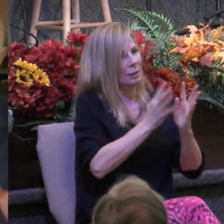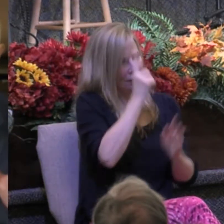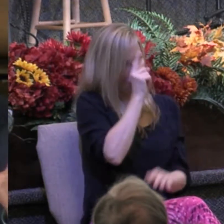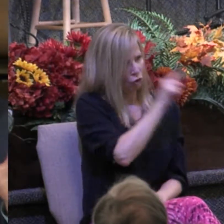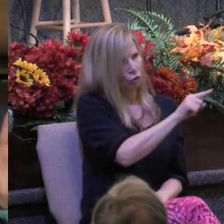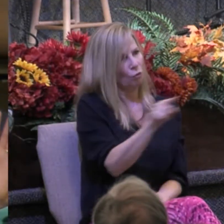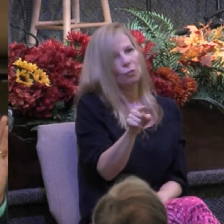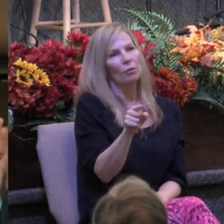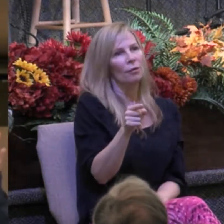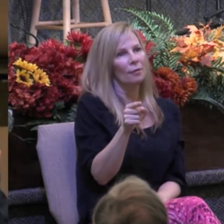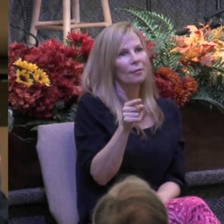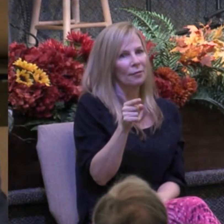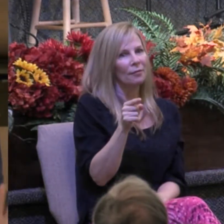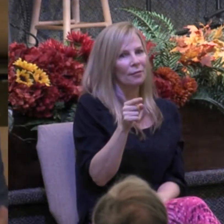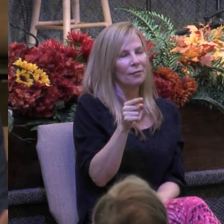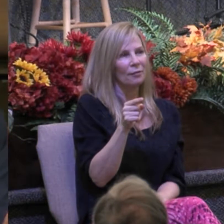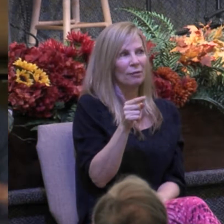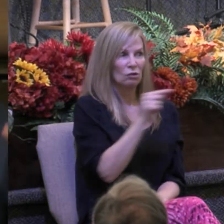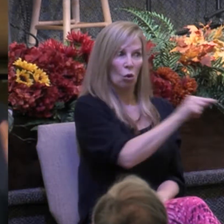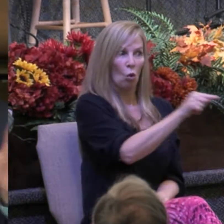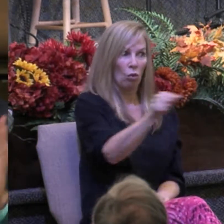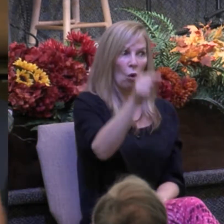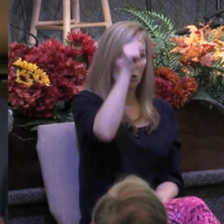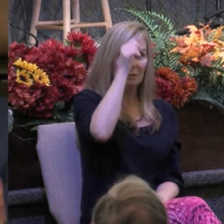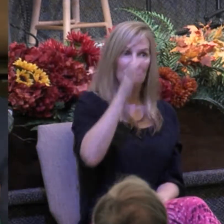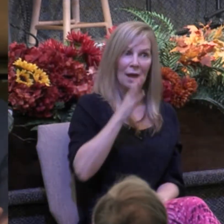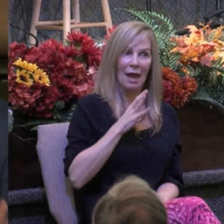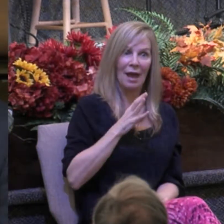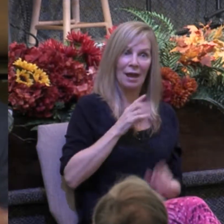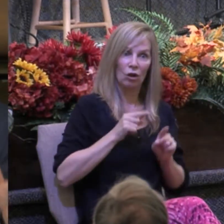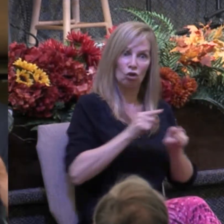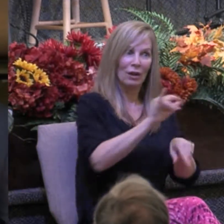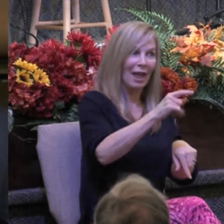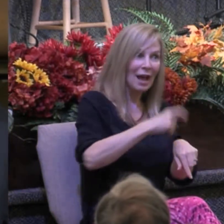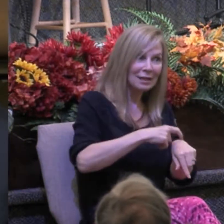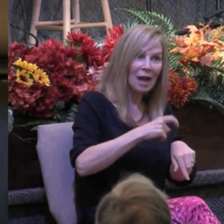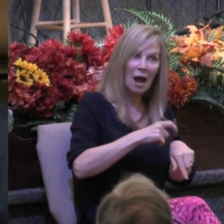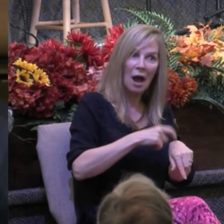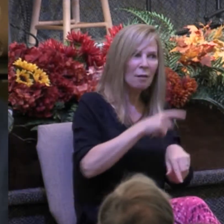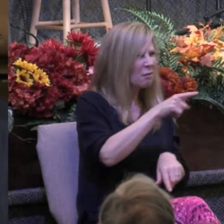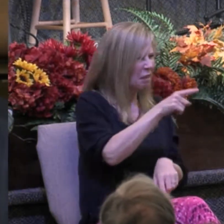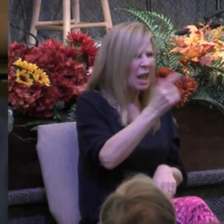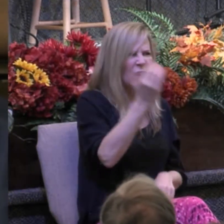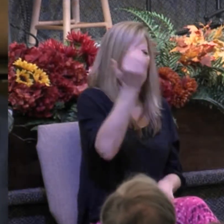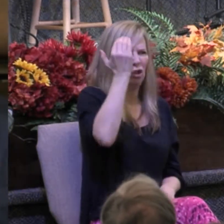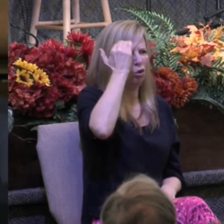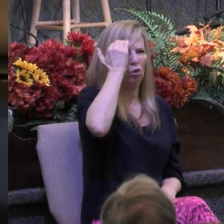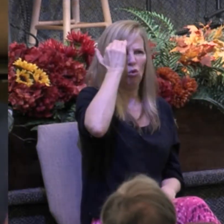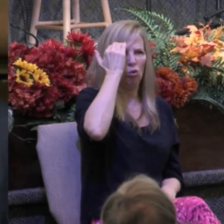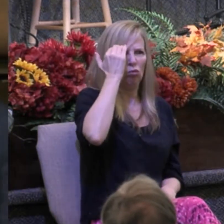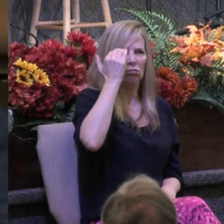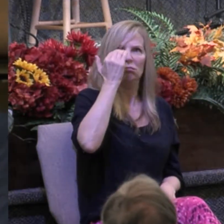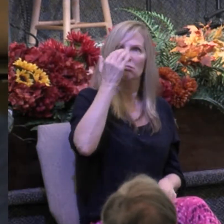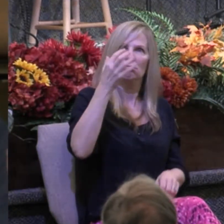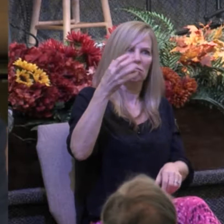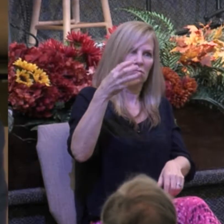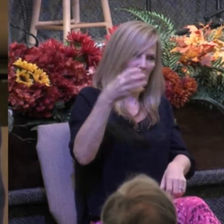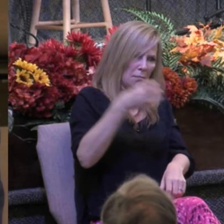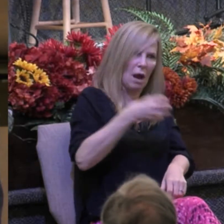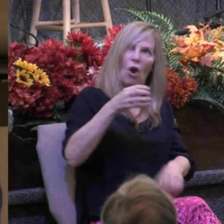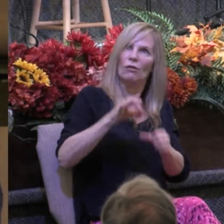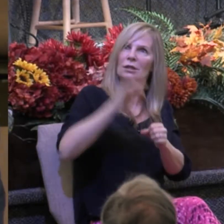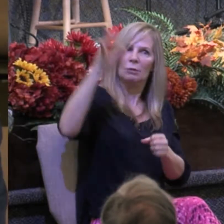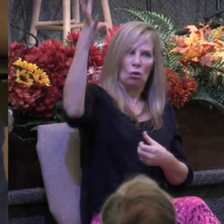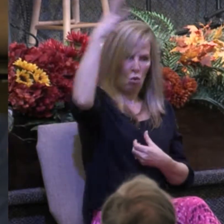So these men, during that ministry, they were very well acquainted with the empowering of the Holy Spirit.